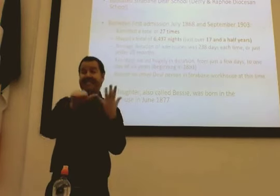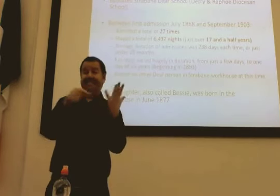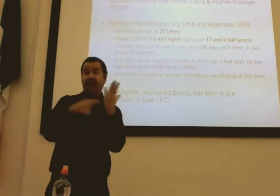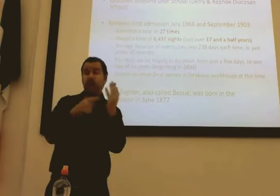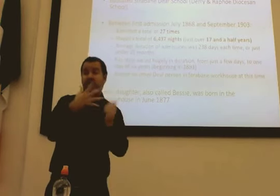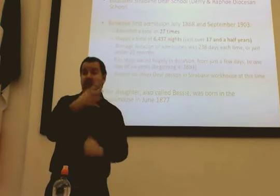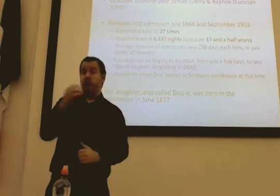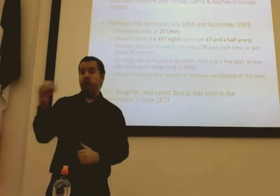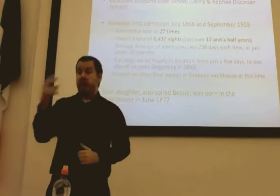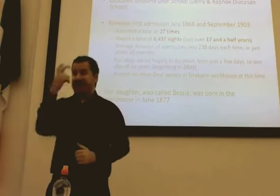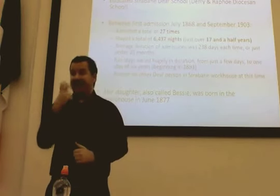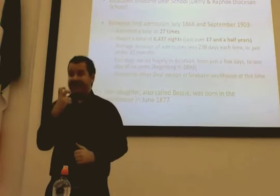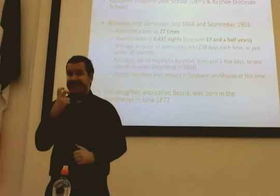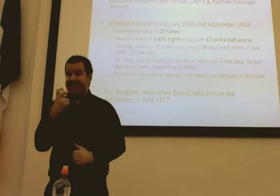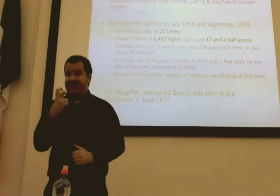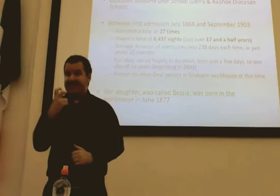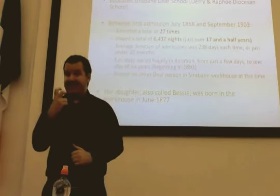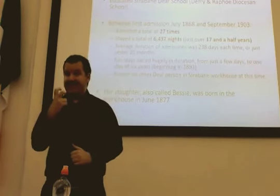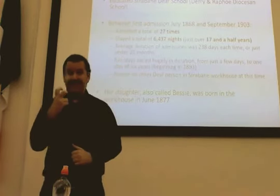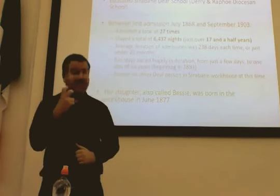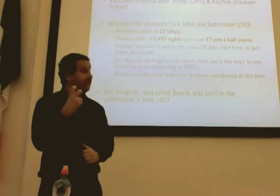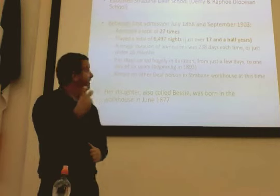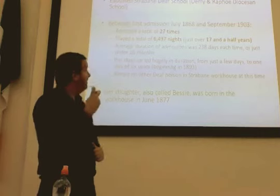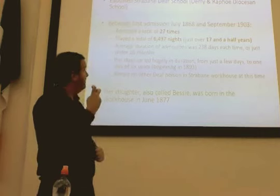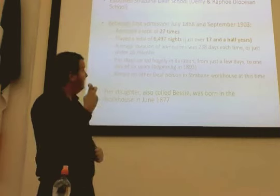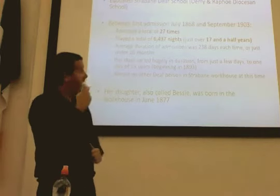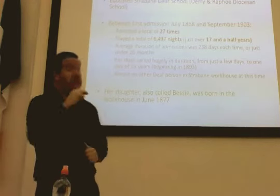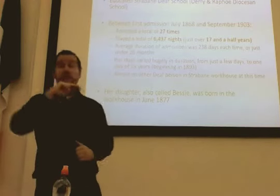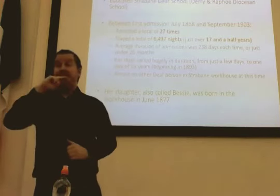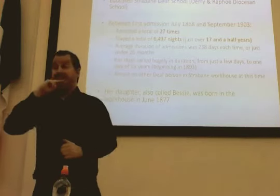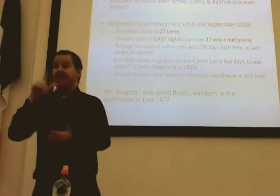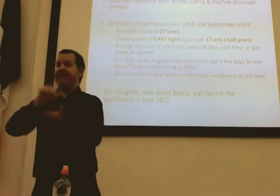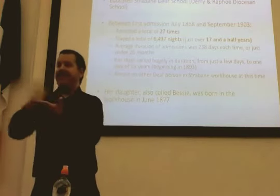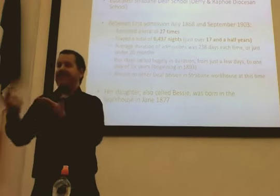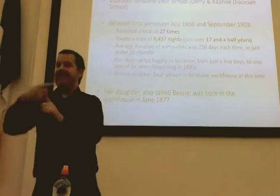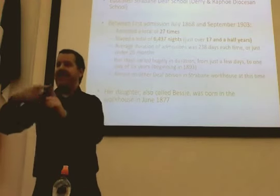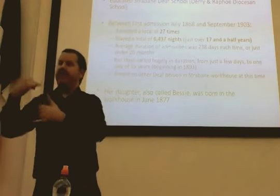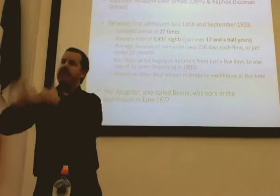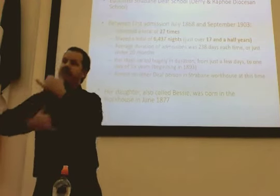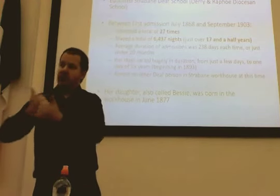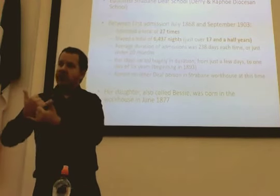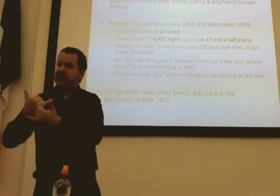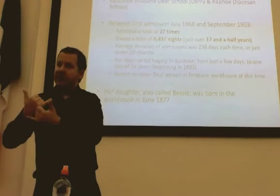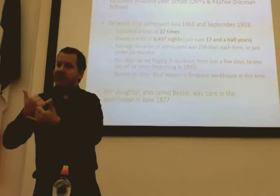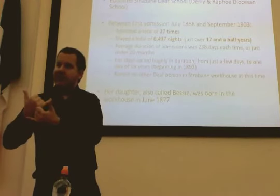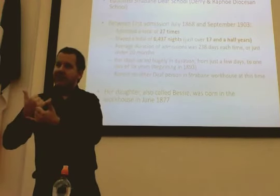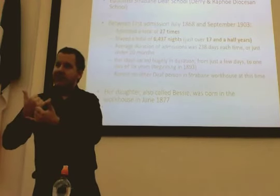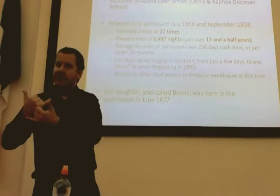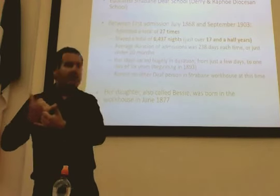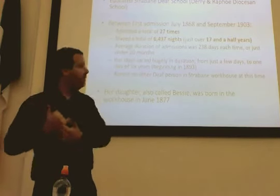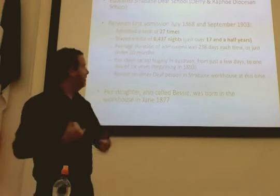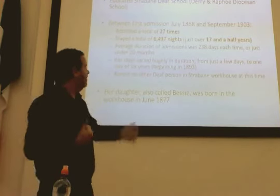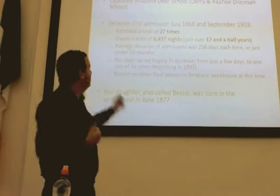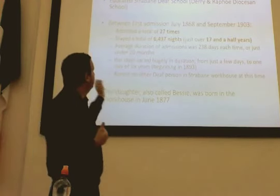Altogether coming to 6,500 days almost, meaning she spent 17 and a half years of her life in workhouse.